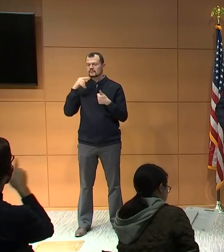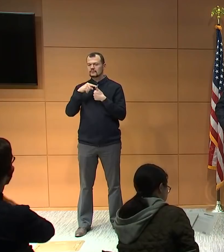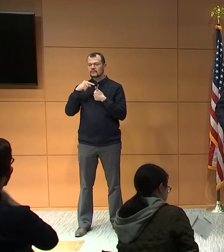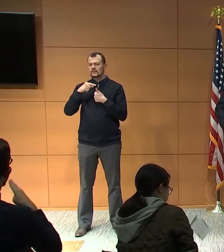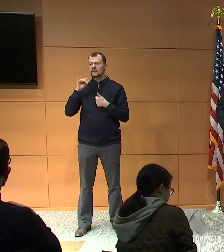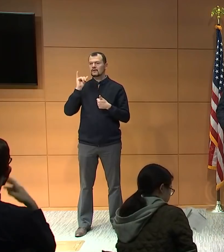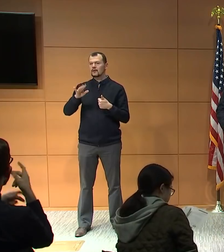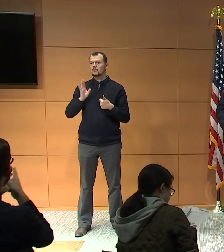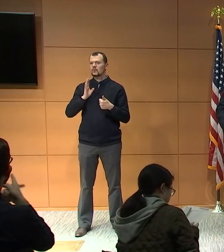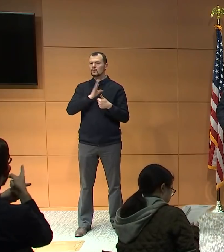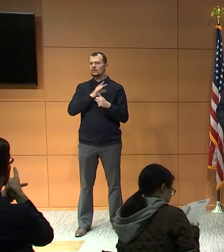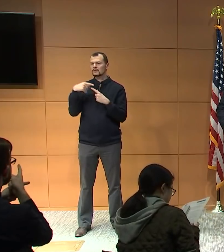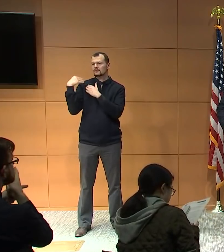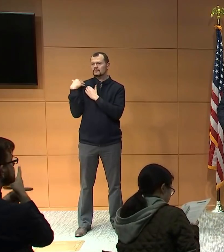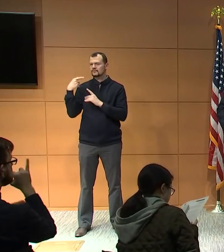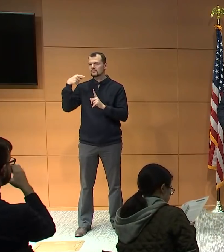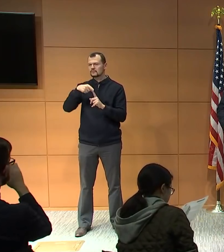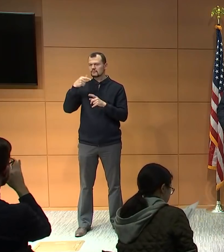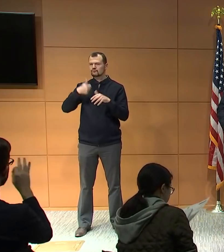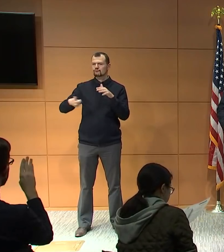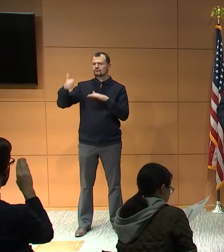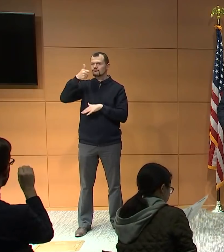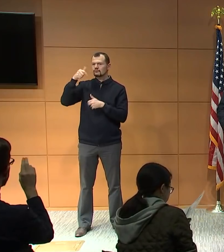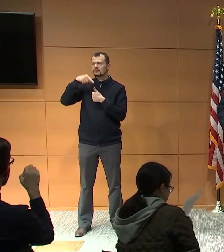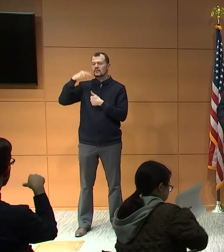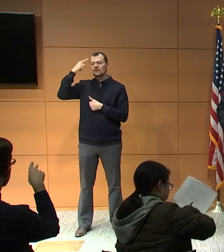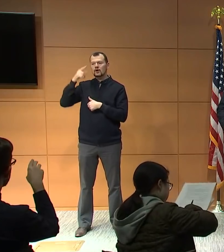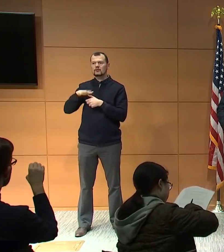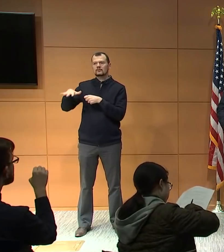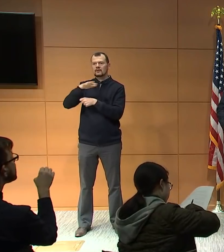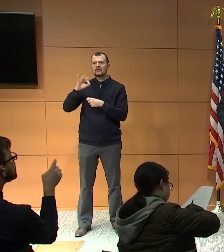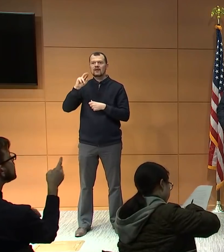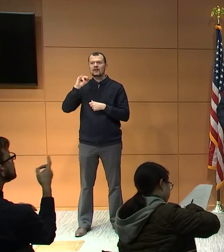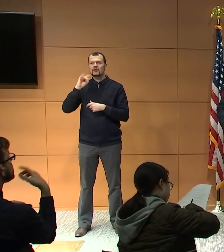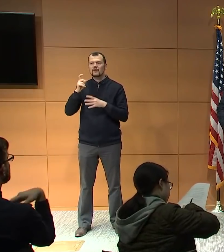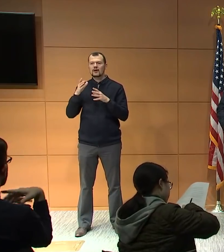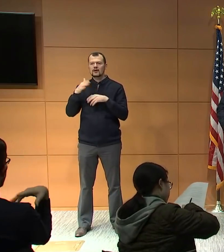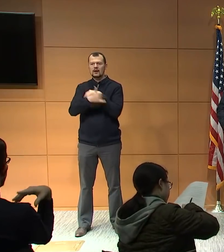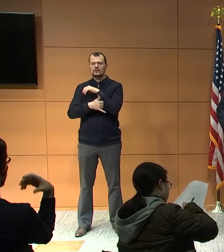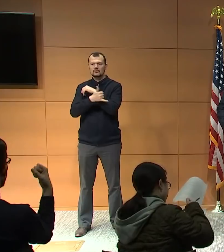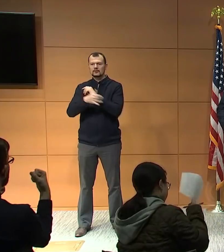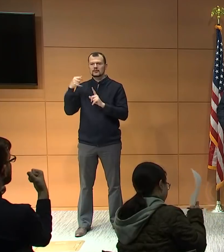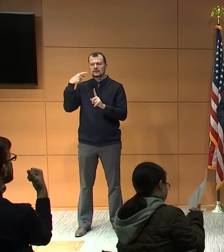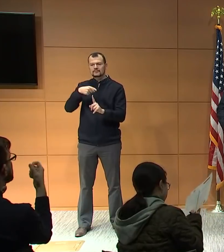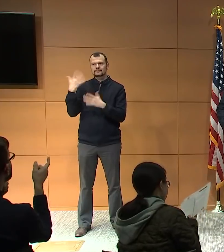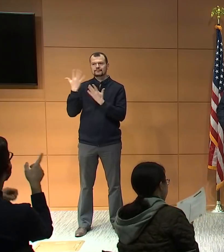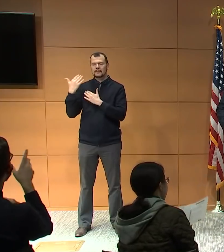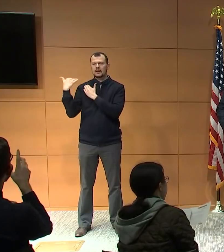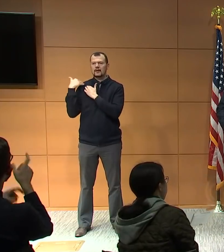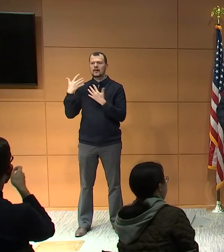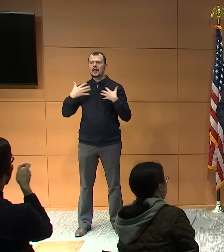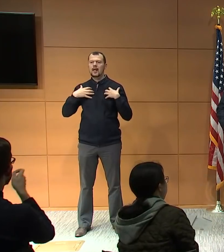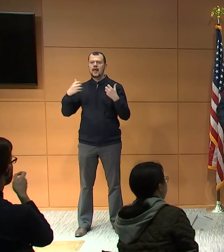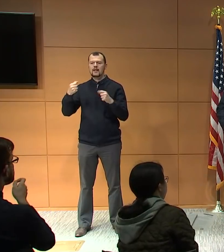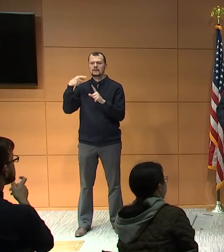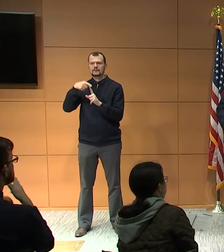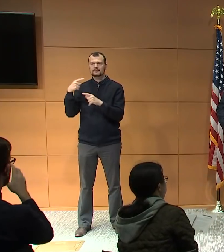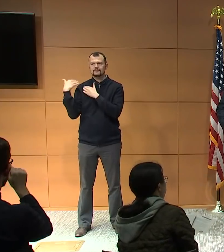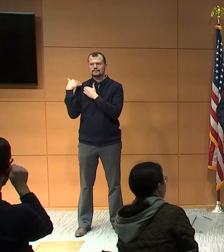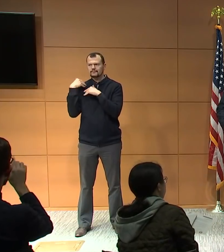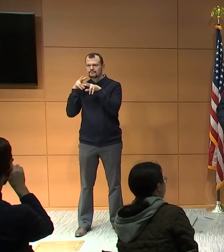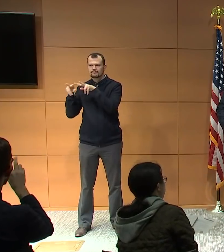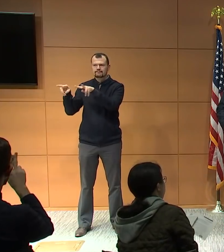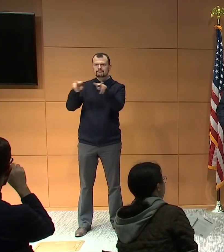McKay. Second will be Fairfax County Health Director Dr. Gloria Addo-Ayensu. Third will